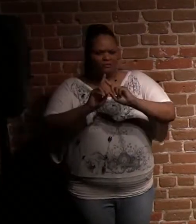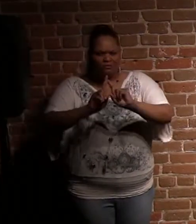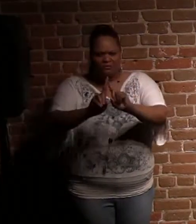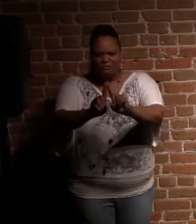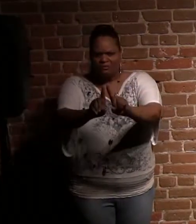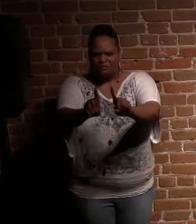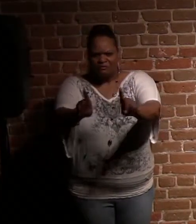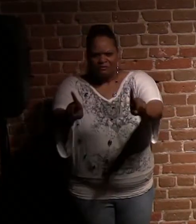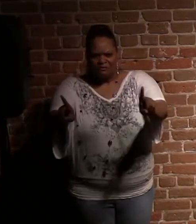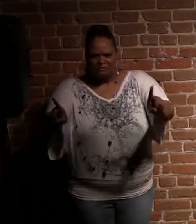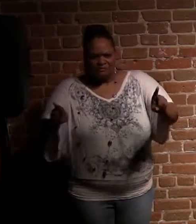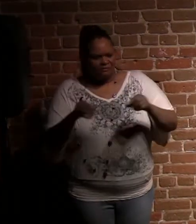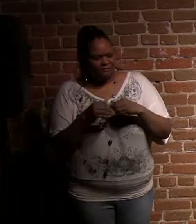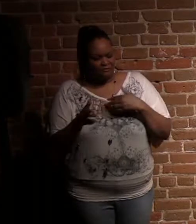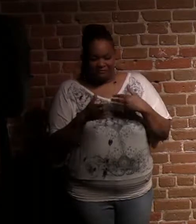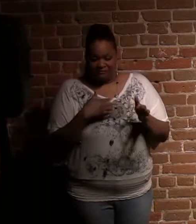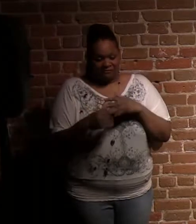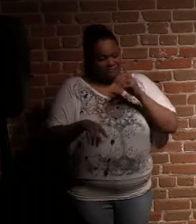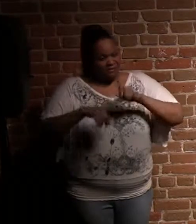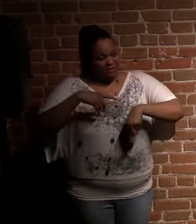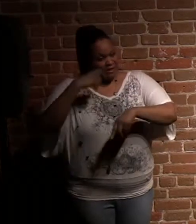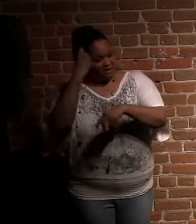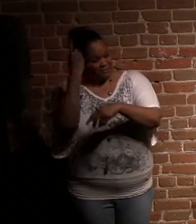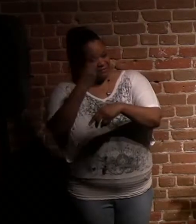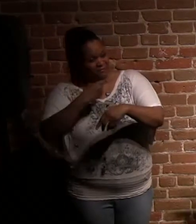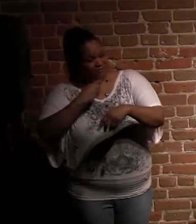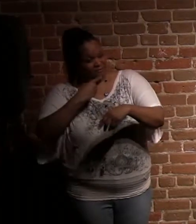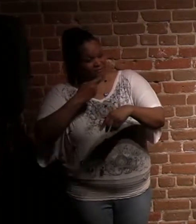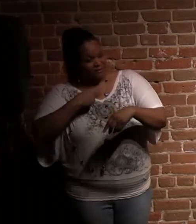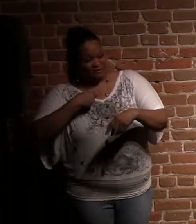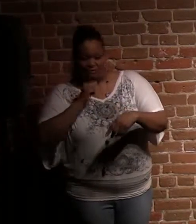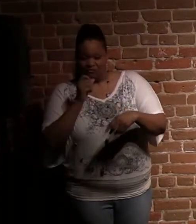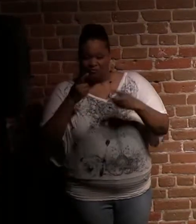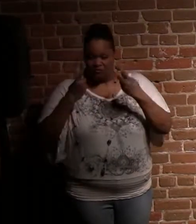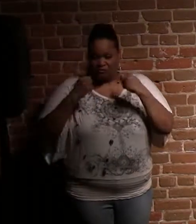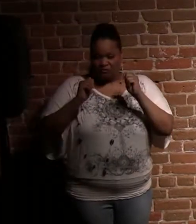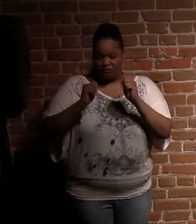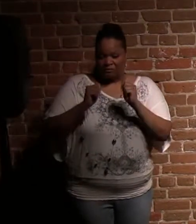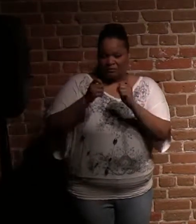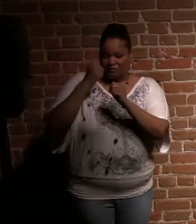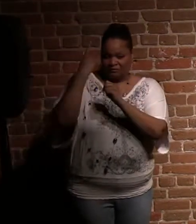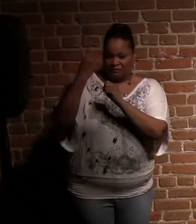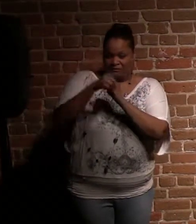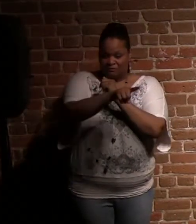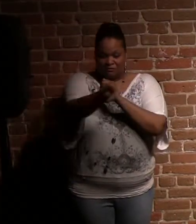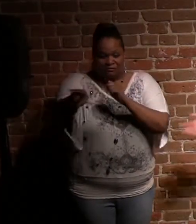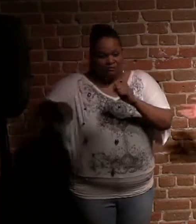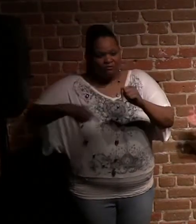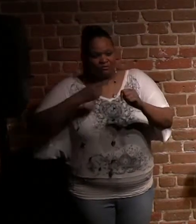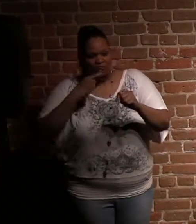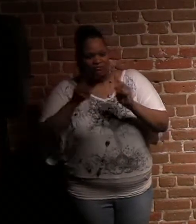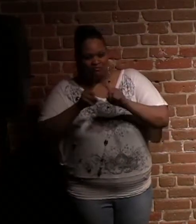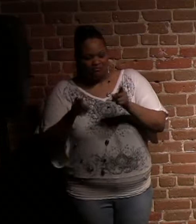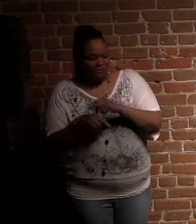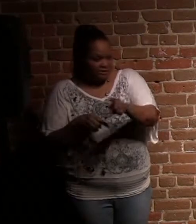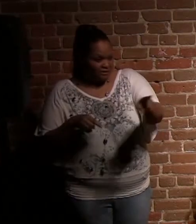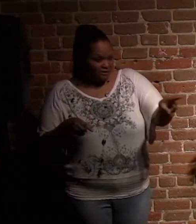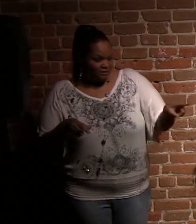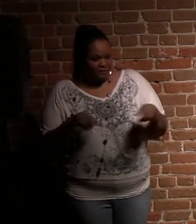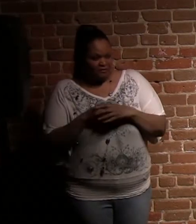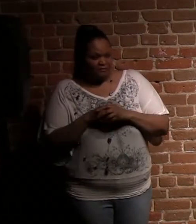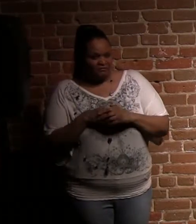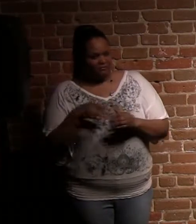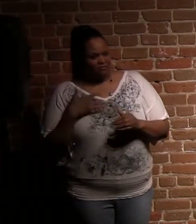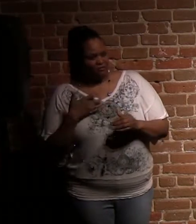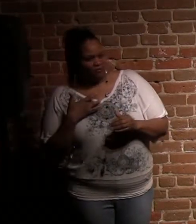though, they couldn't understand me, I didn't even try to understand them, but they just took it for